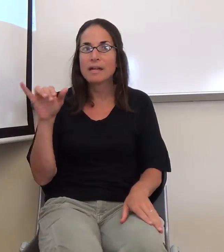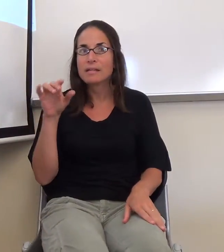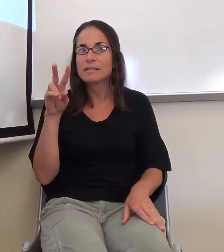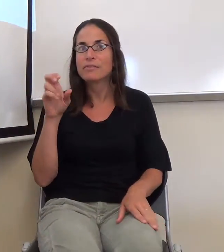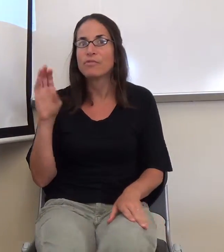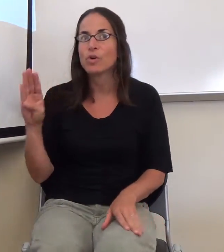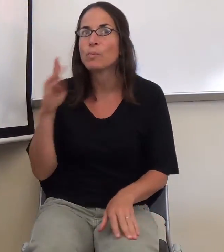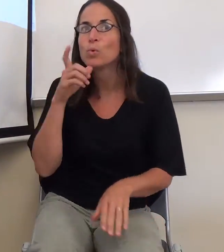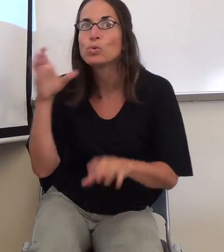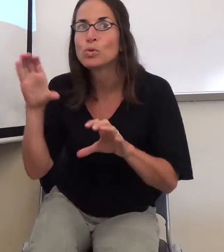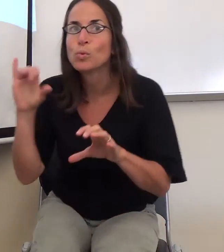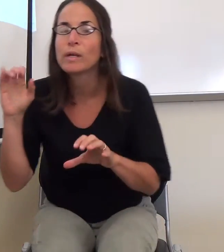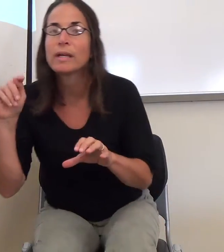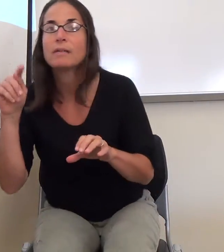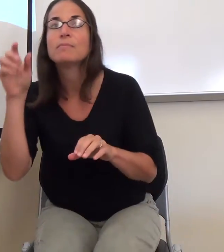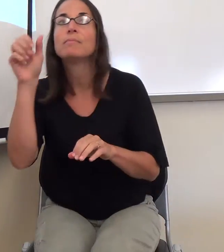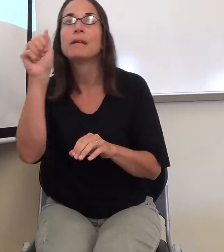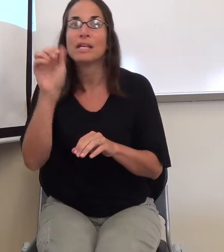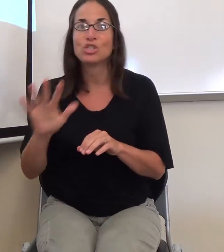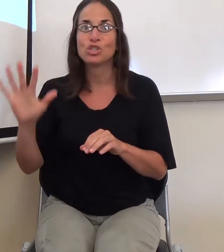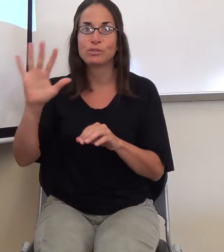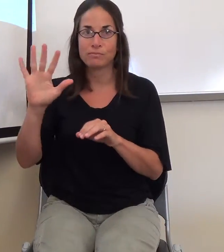Asians? Okay. So Asians